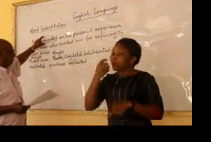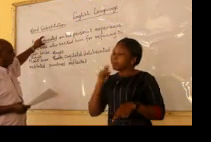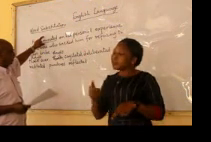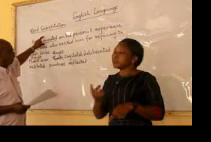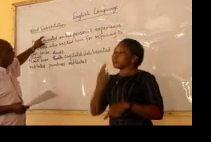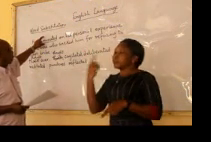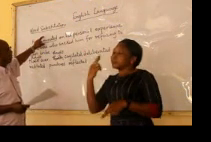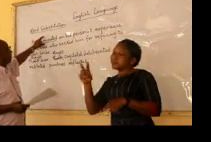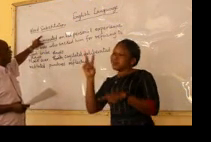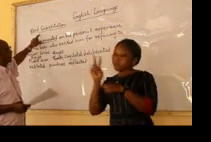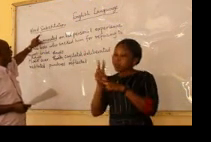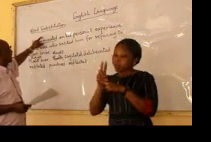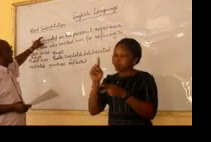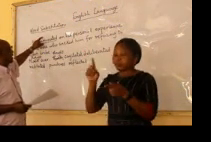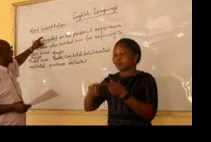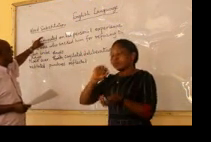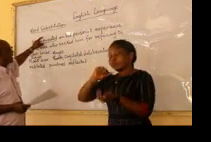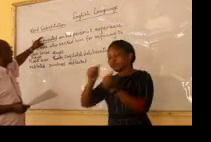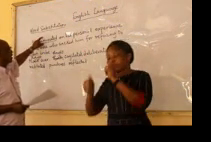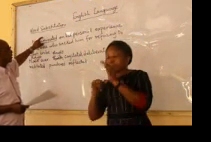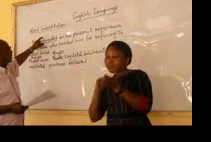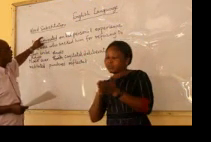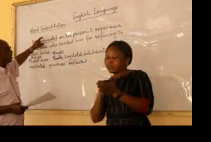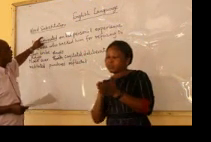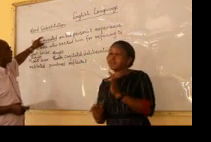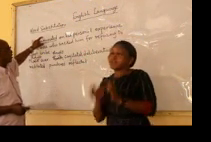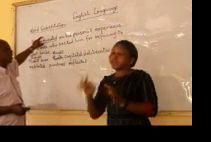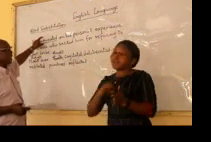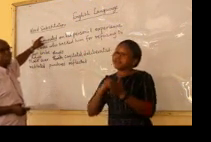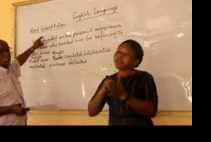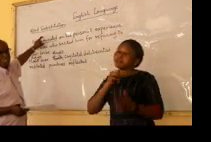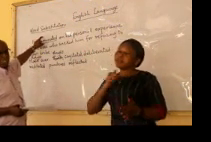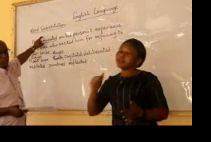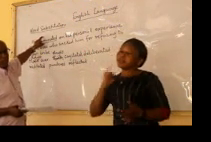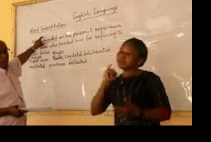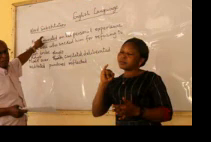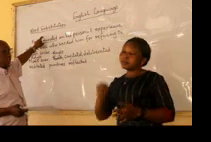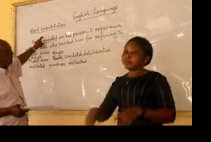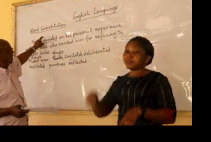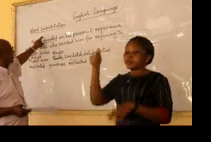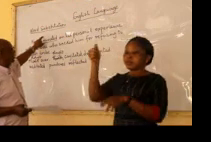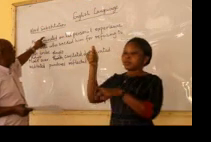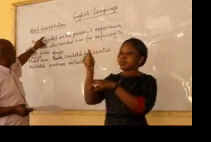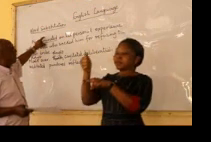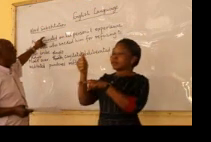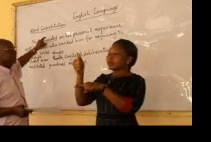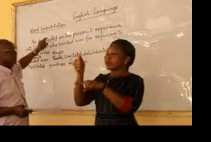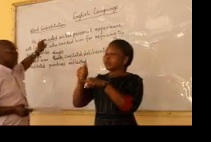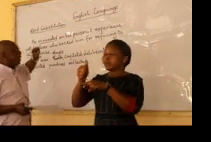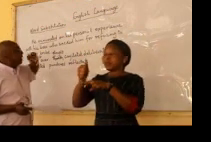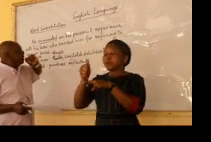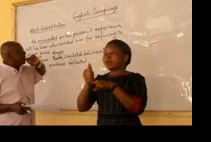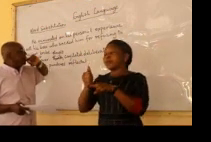it. If this is an adjective, you must use an adjective to replace it.